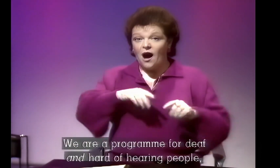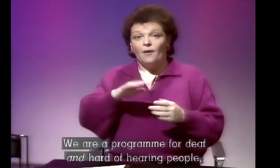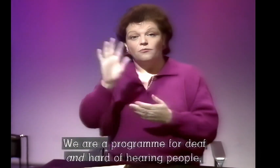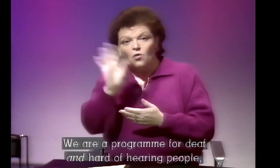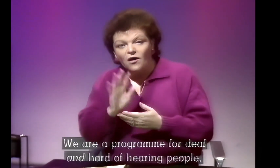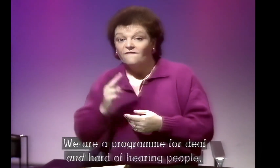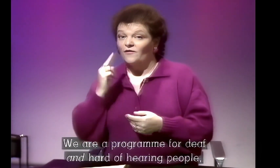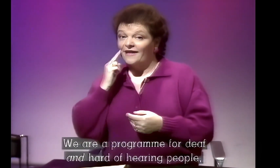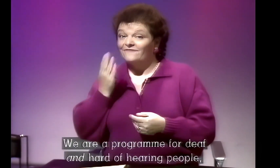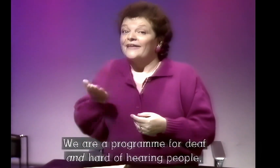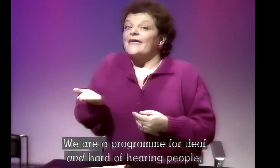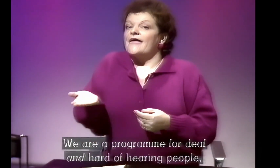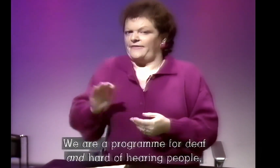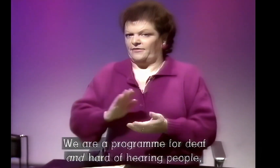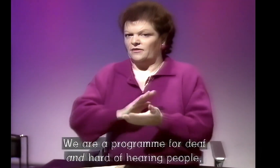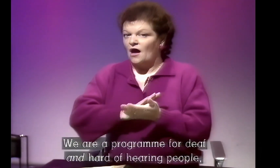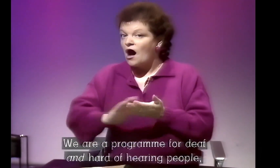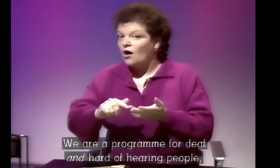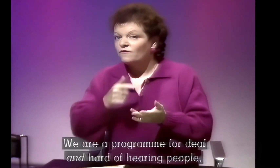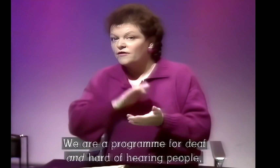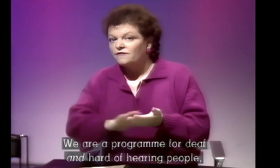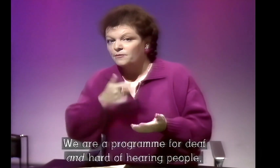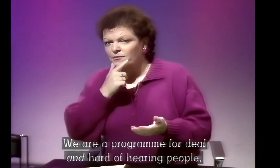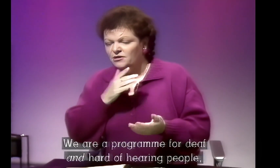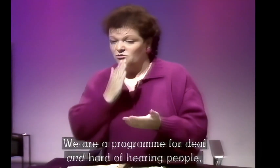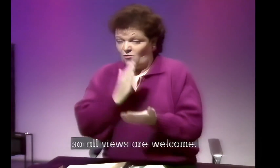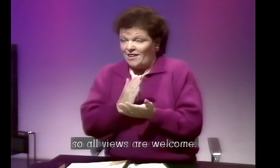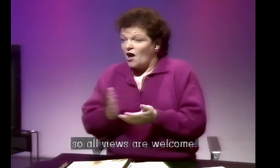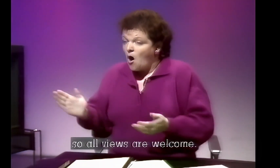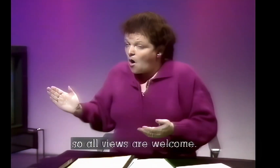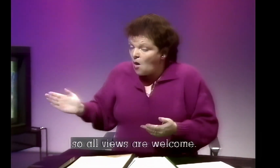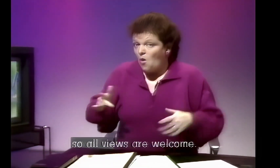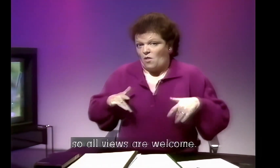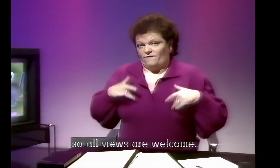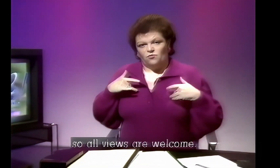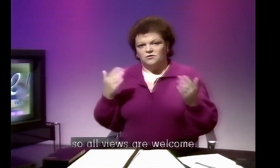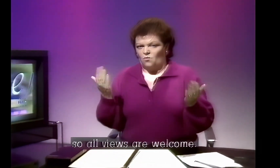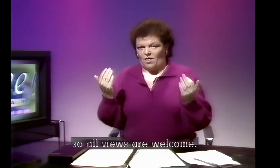We're a programme for deaf and hard of hearing people, so all views are welcome.